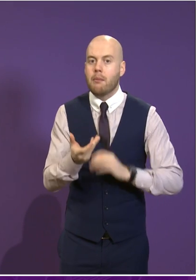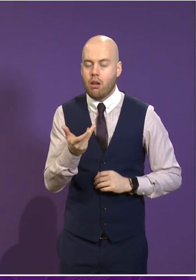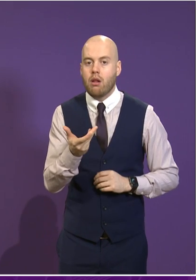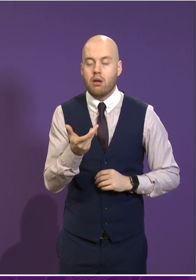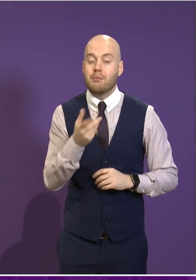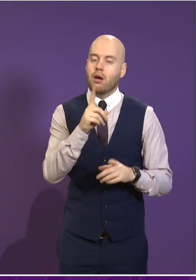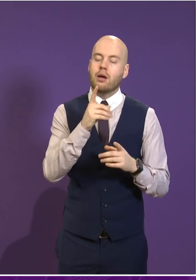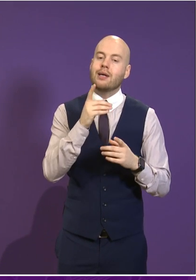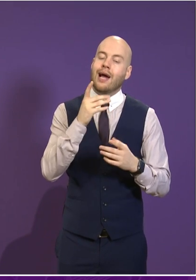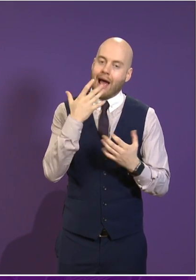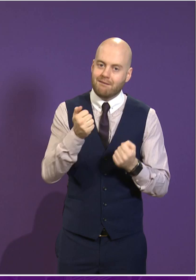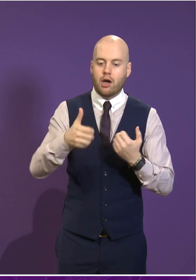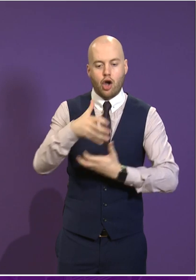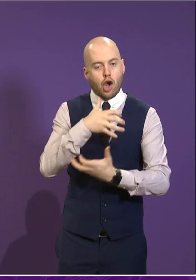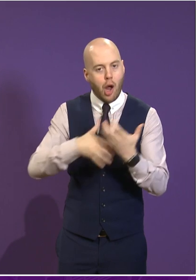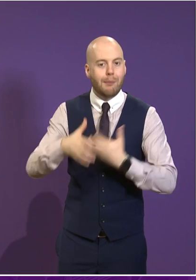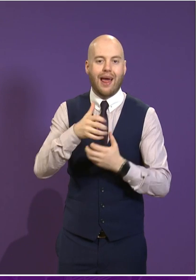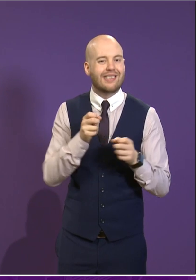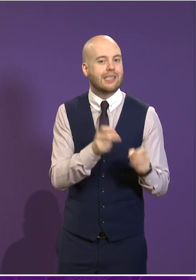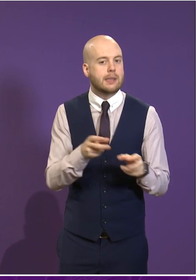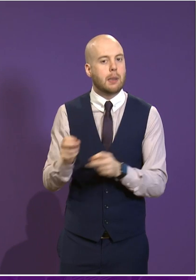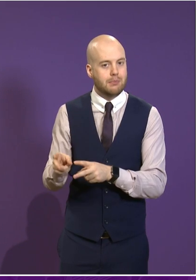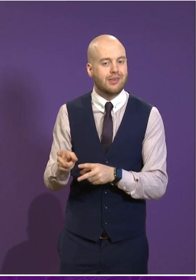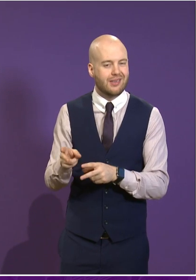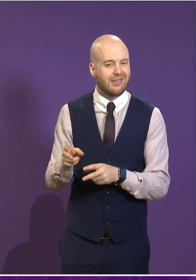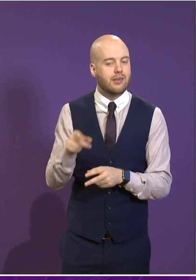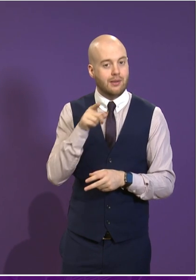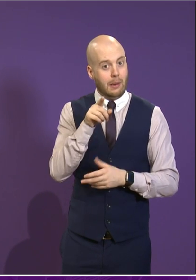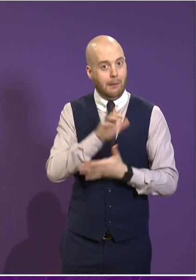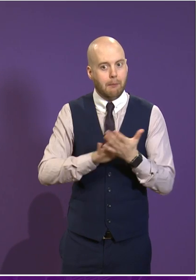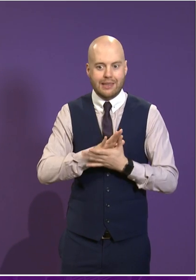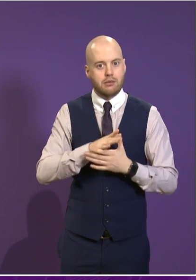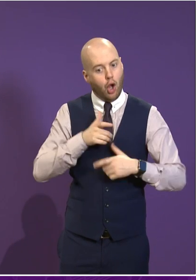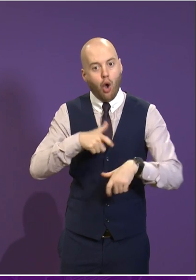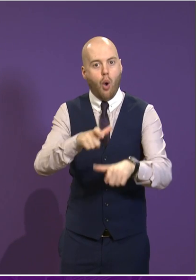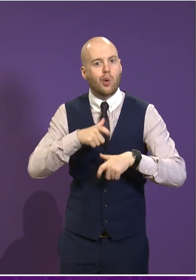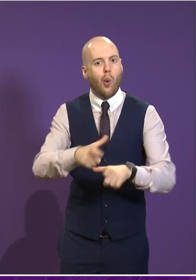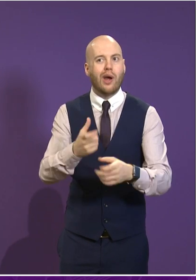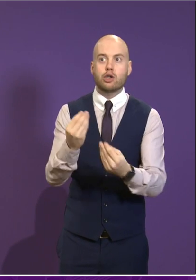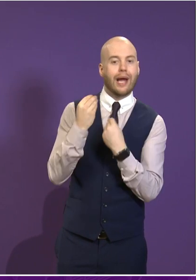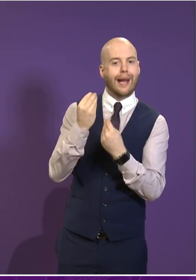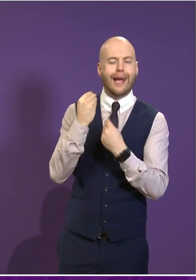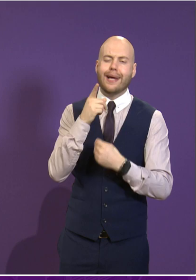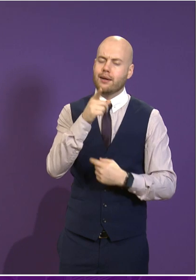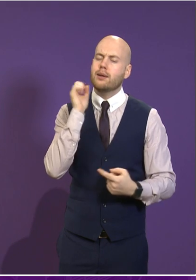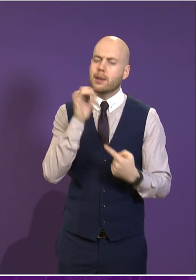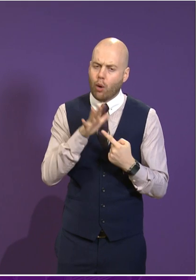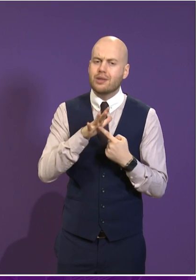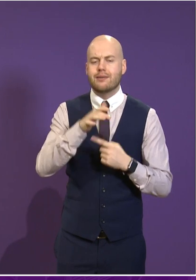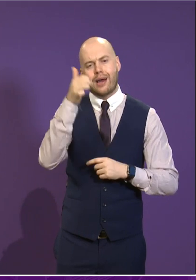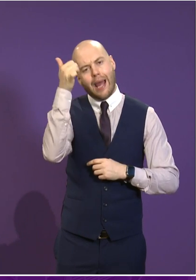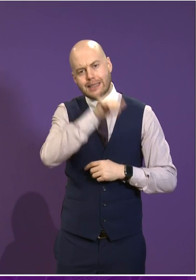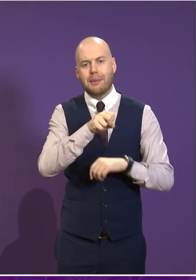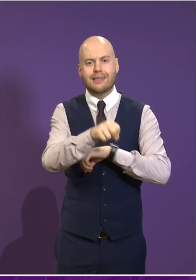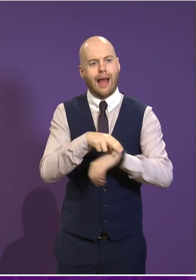being presented, particularly in the college system, mean that kind of ongoing training is absolutely essential for academic staff to enable them